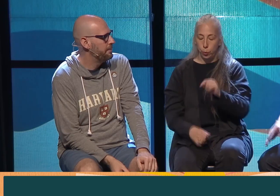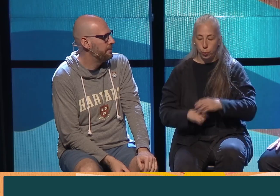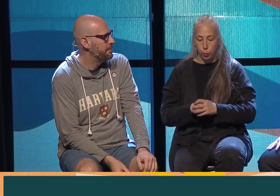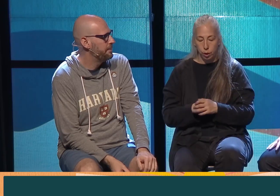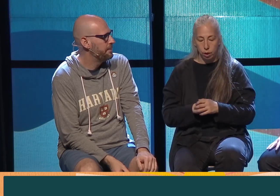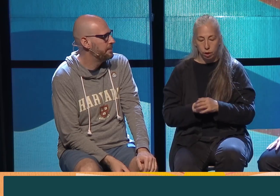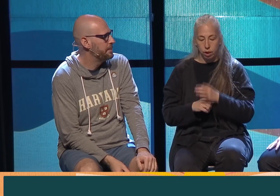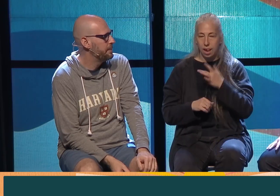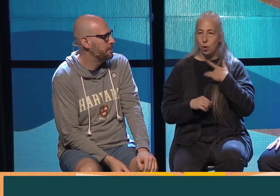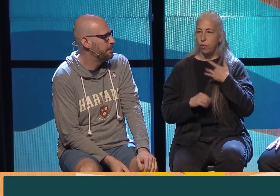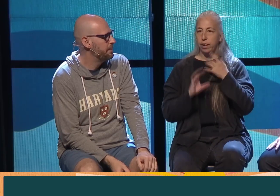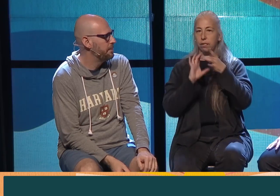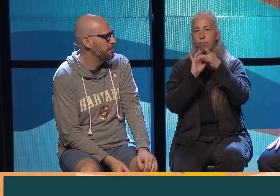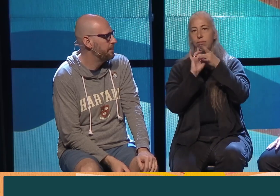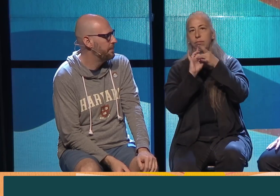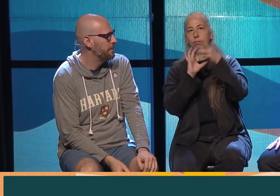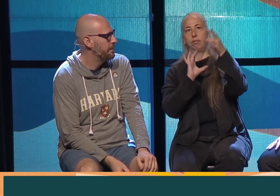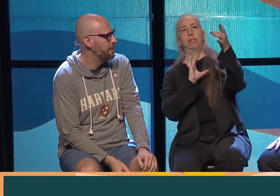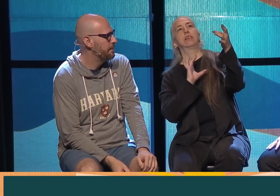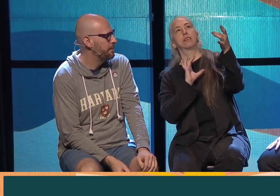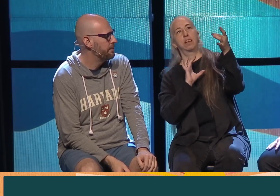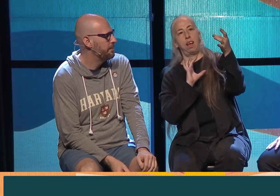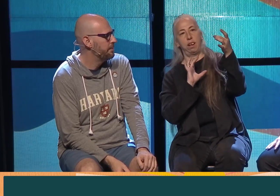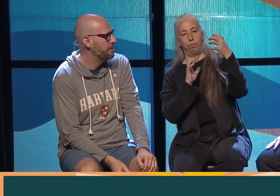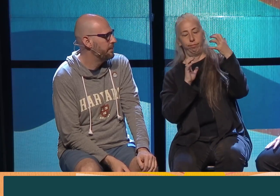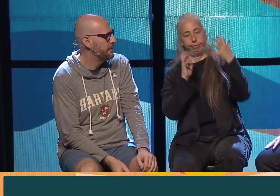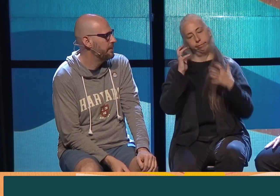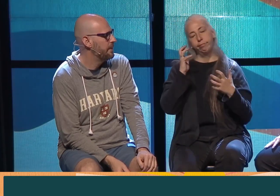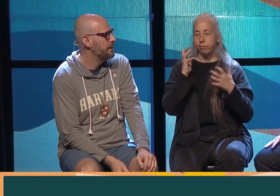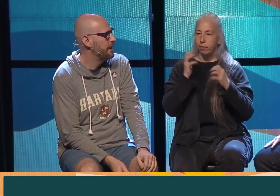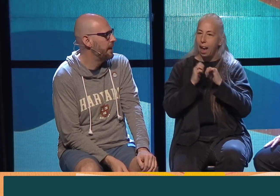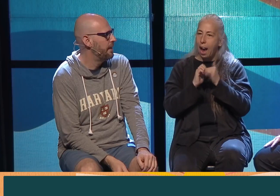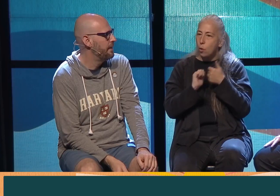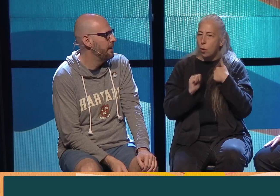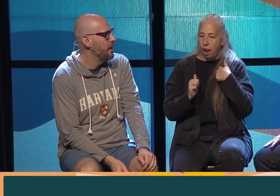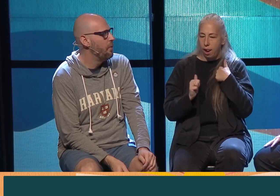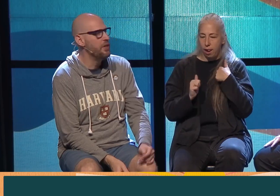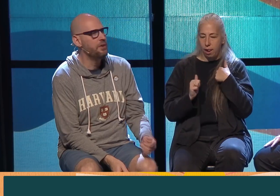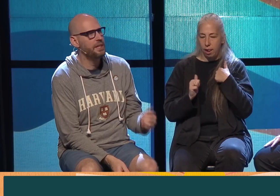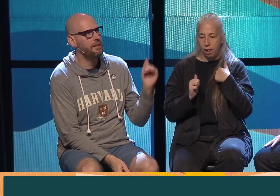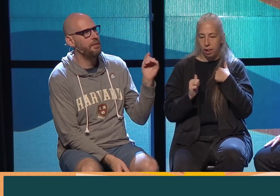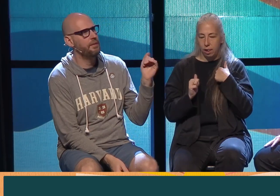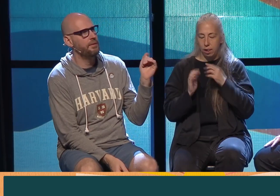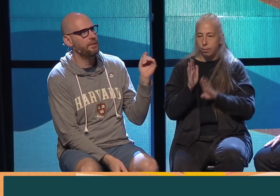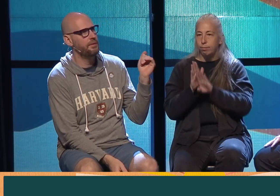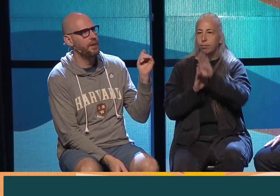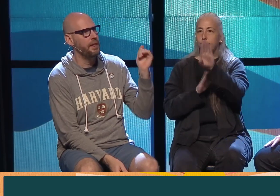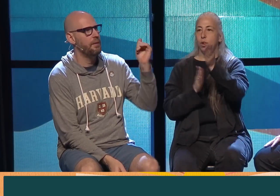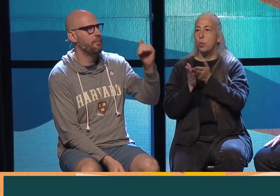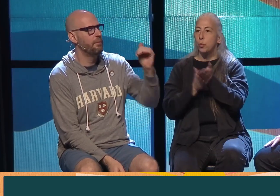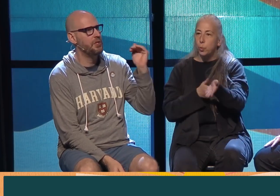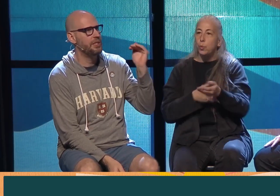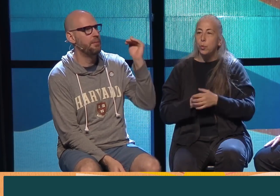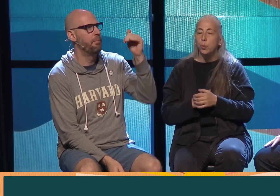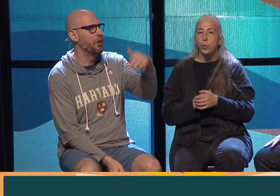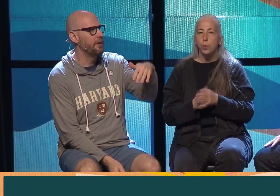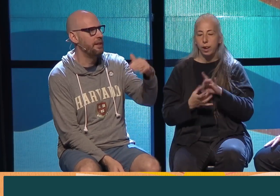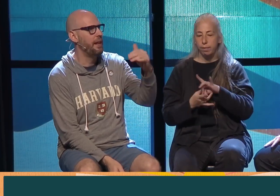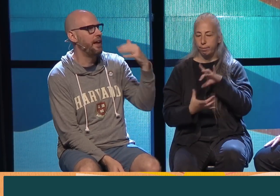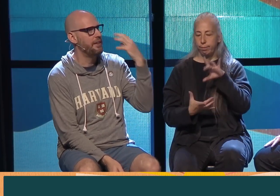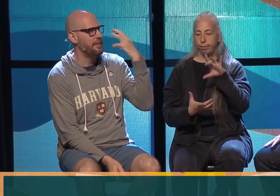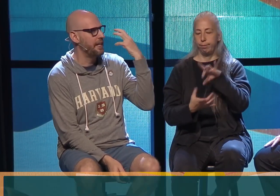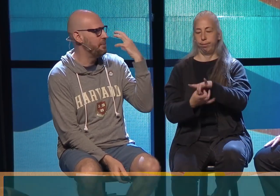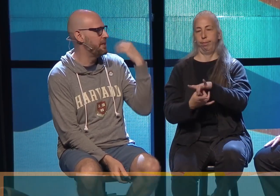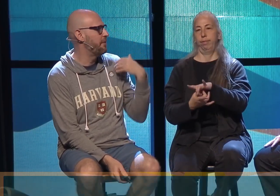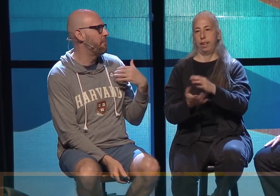disconnected, right? Like, and how do I find my way out of that? Yeah. When you said, like, just the